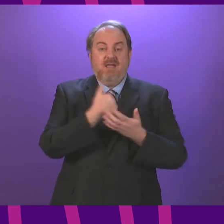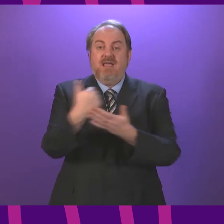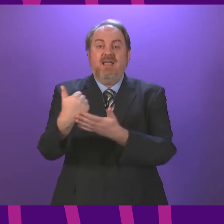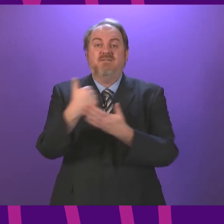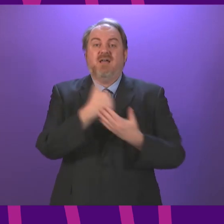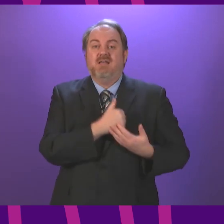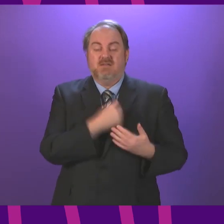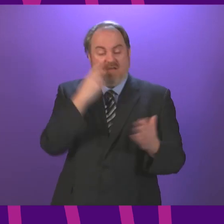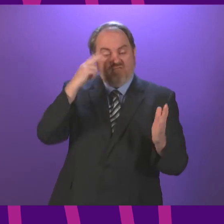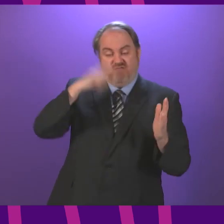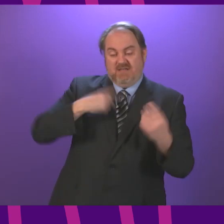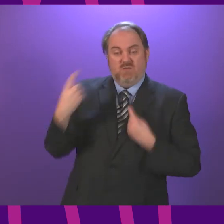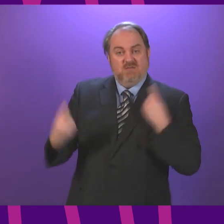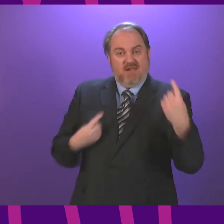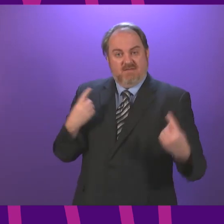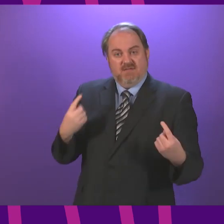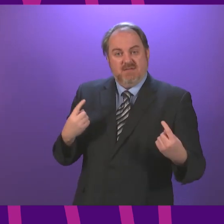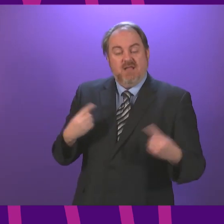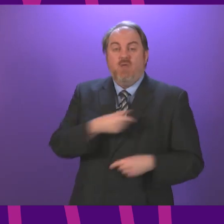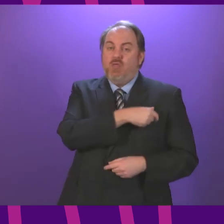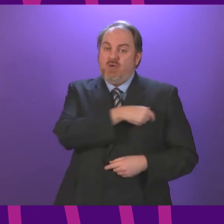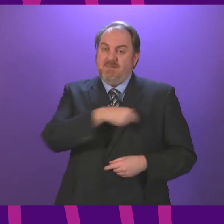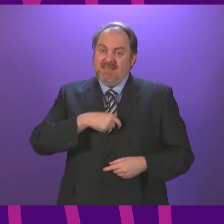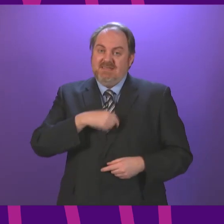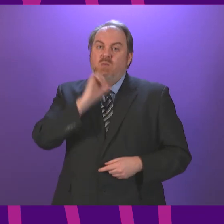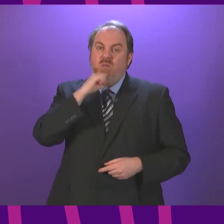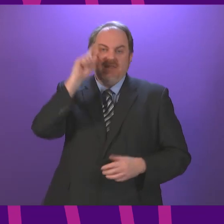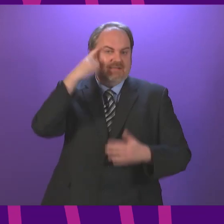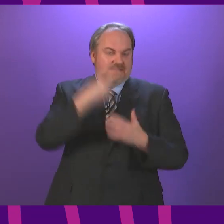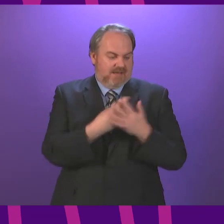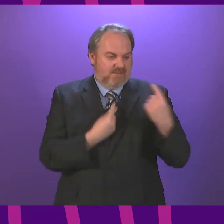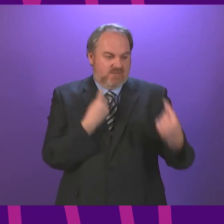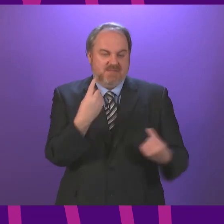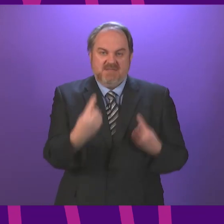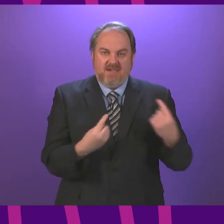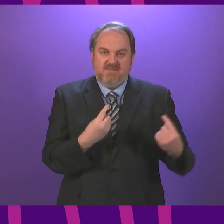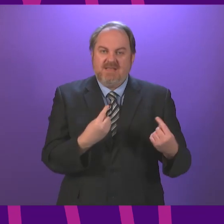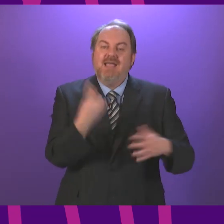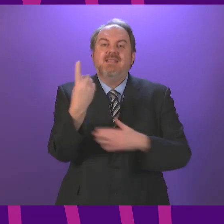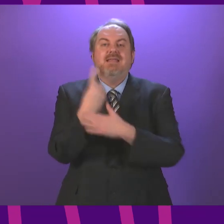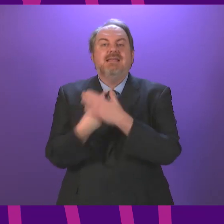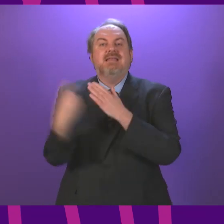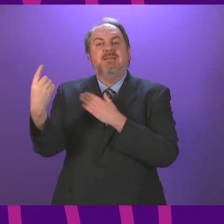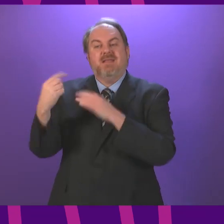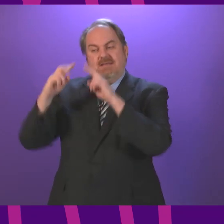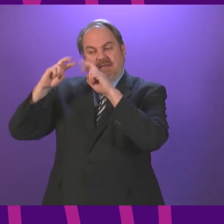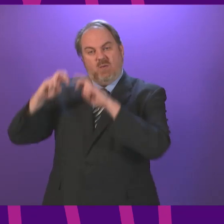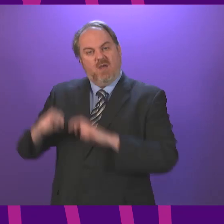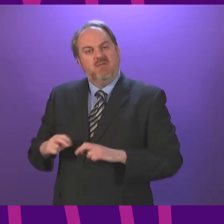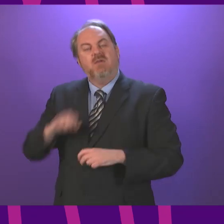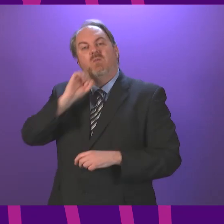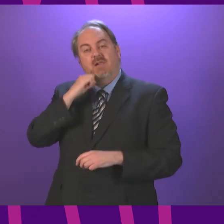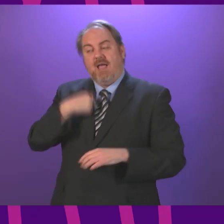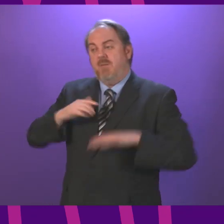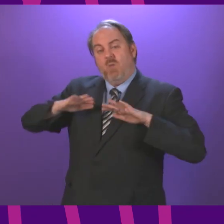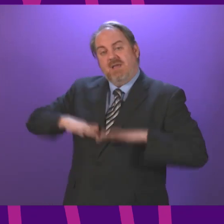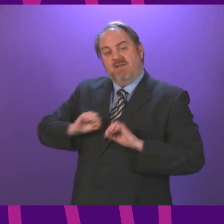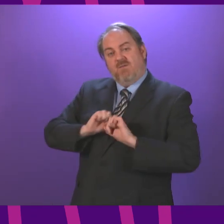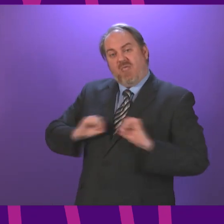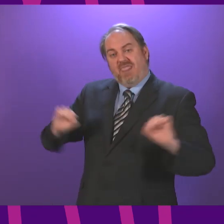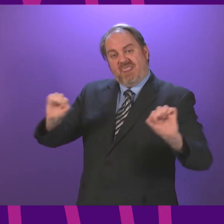themselves. And of course, the committee will come to its conclusions, as will the independent inquiry on the ministerial code. And I await the